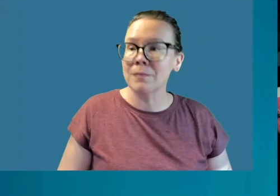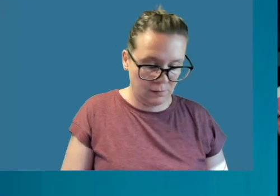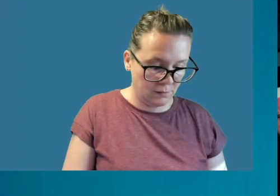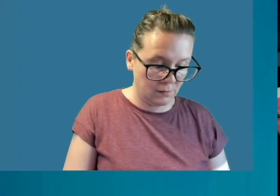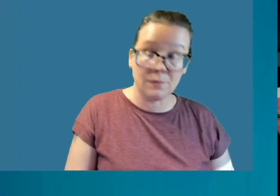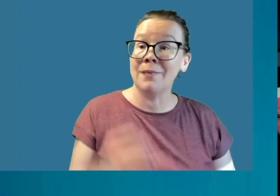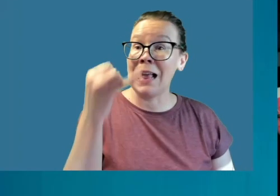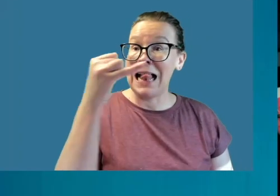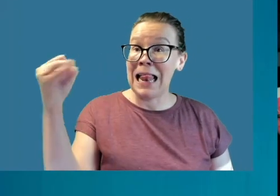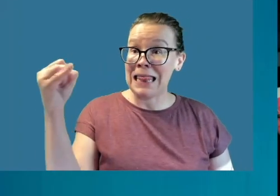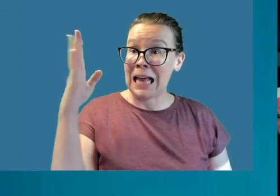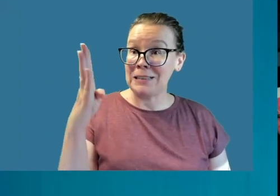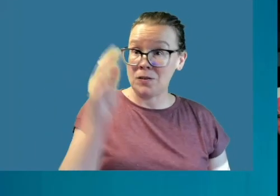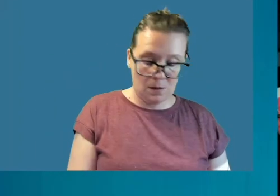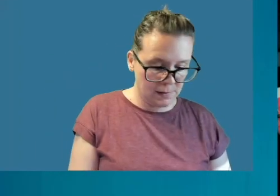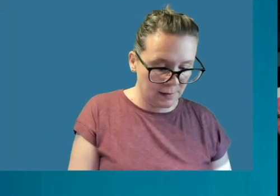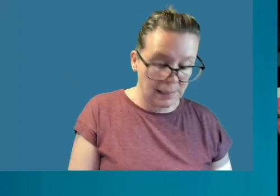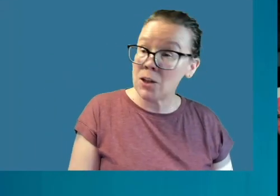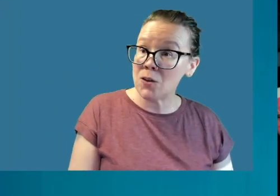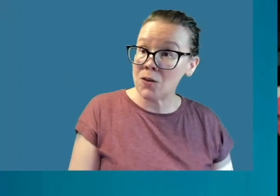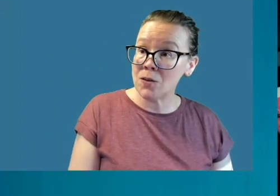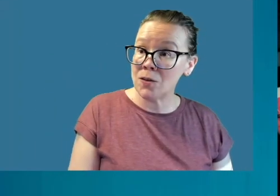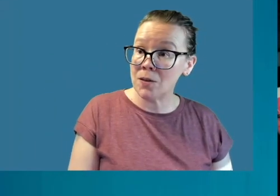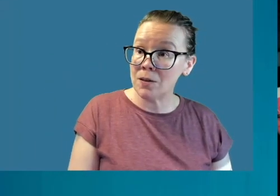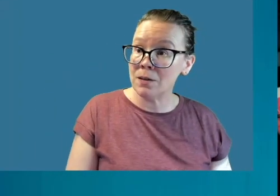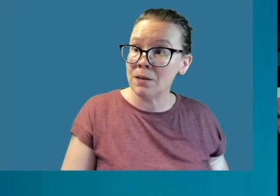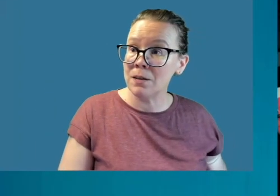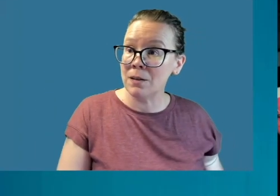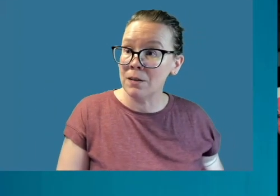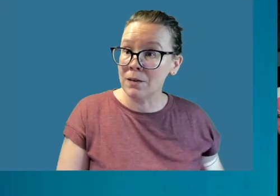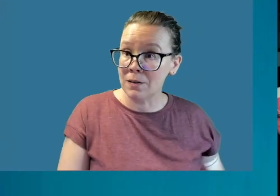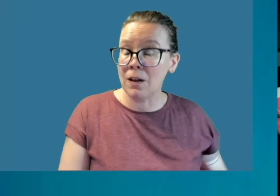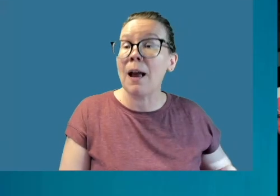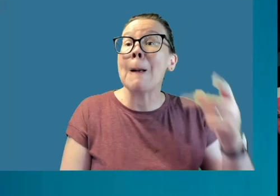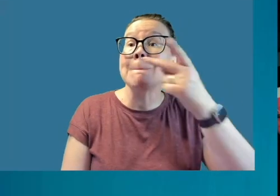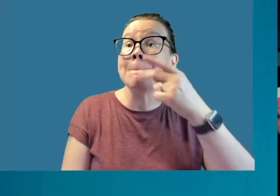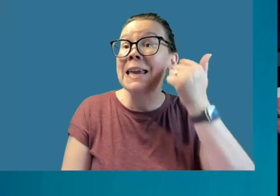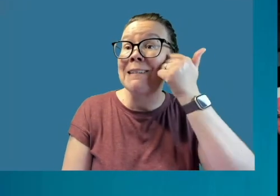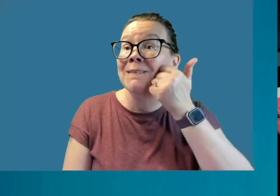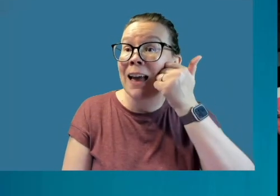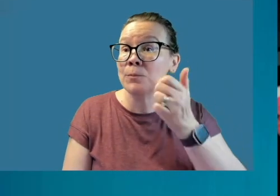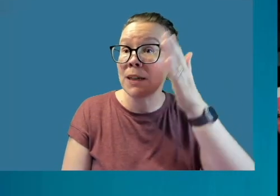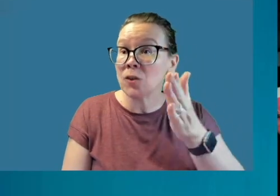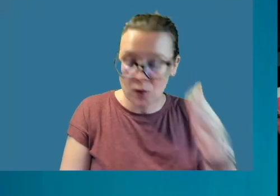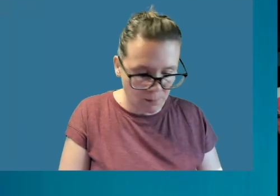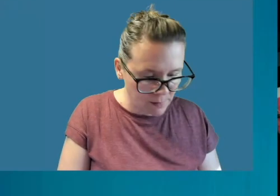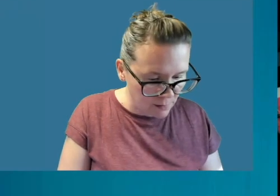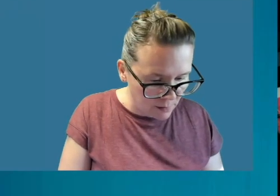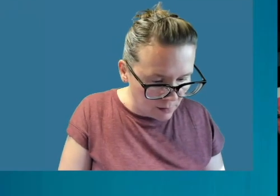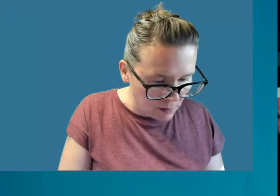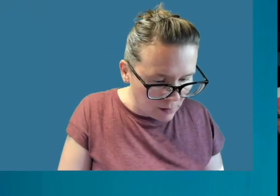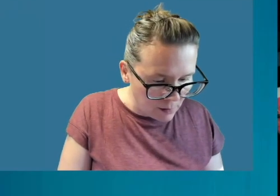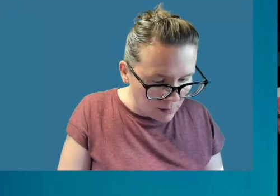you don't want to do. So at the edge of where the line stops that you